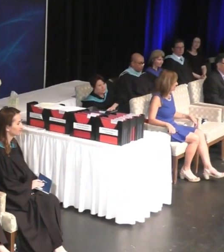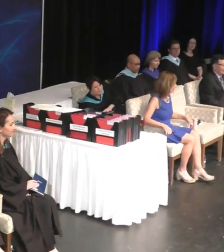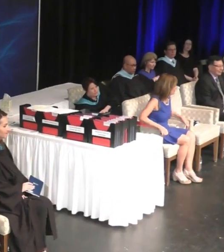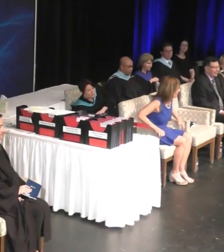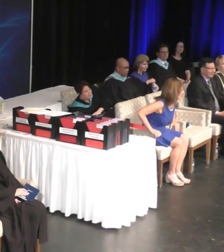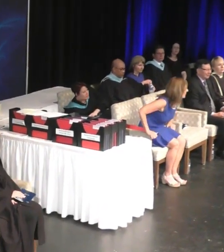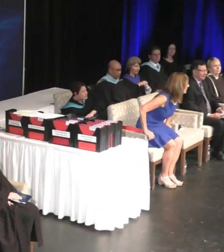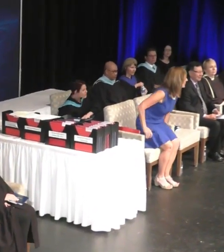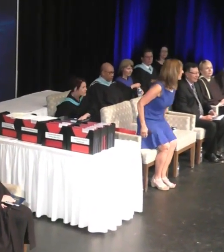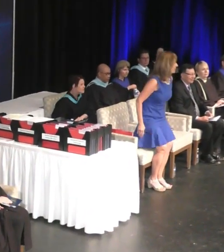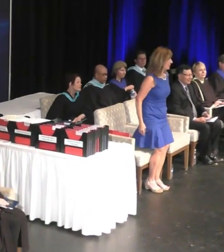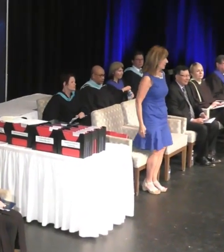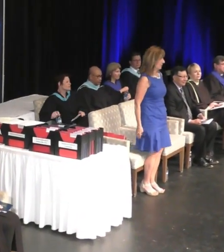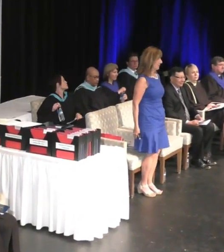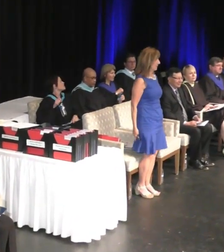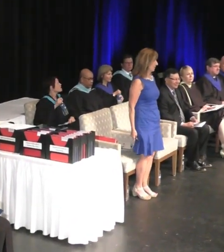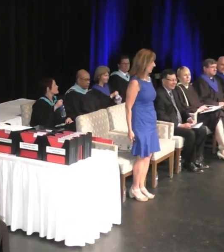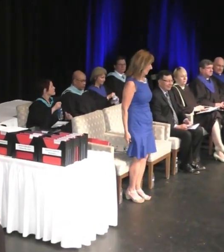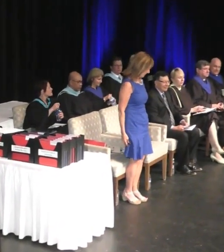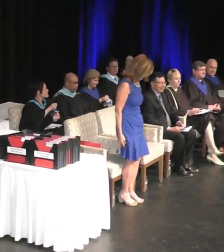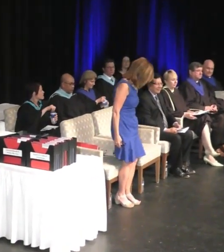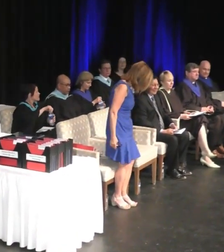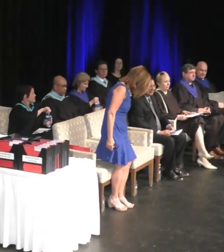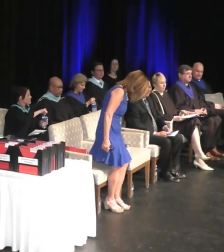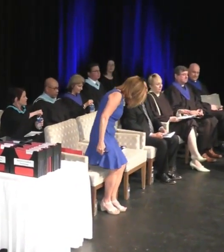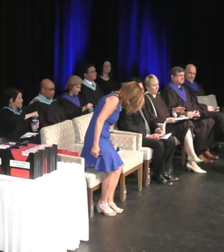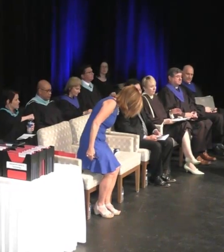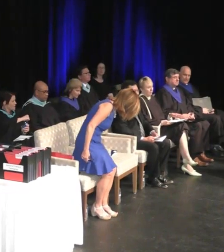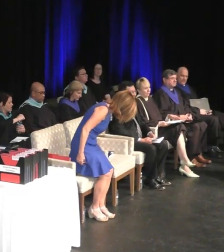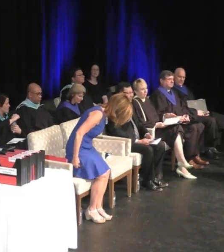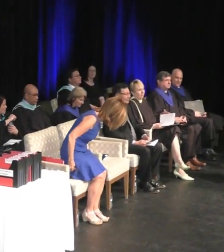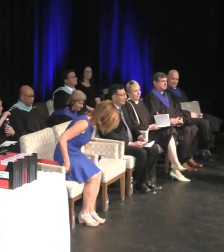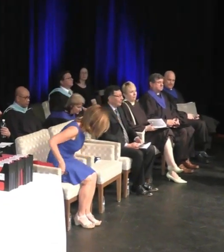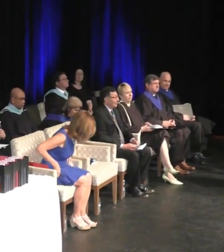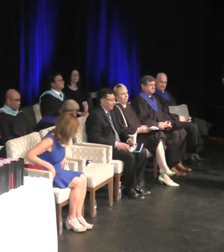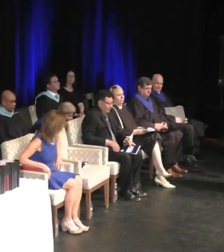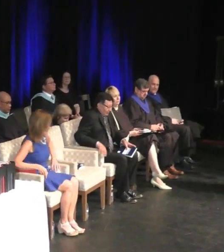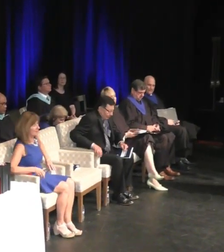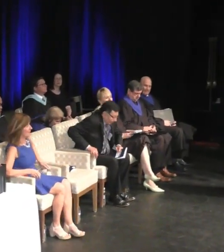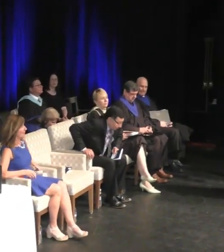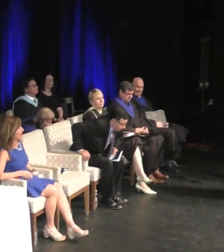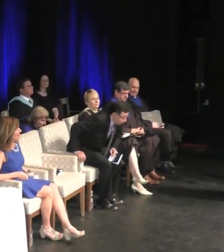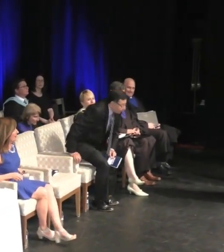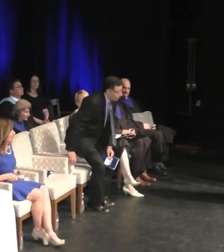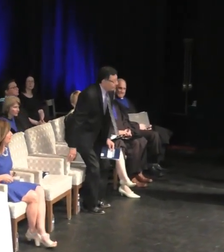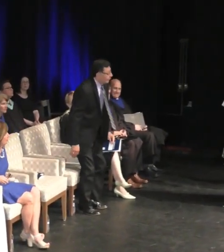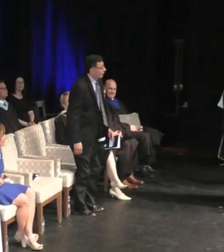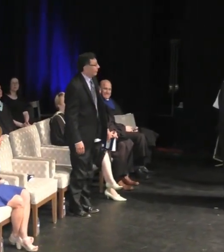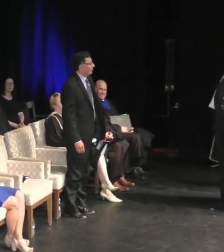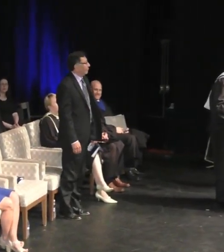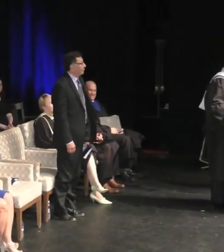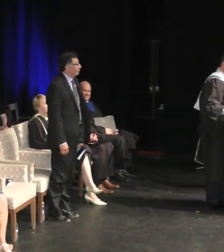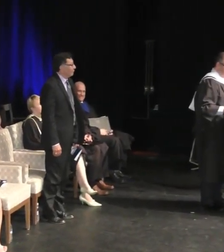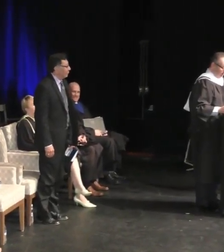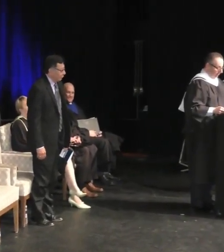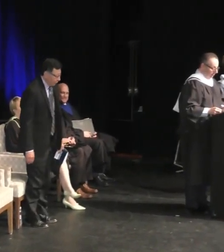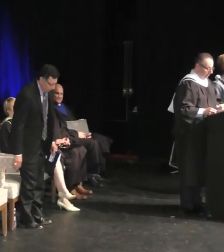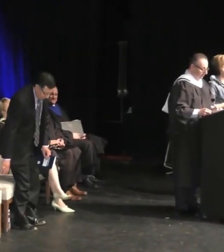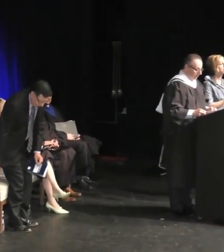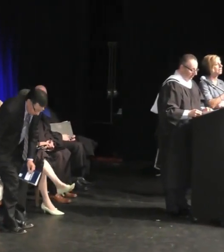Marlene Usher, NSCC Board of Governors. Mr. Dan Christmas, Honorary Diploma recipient.